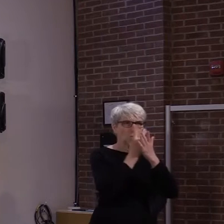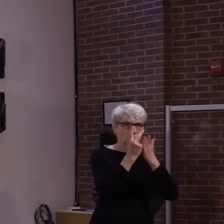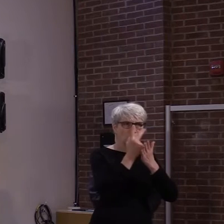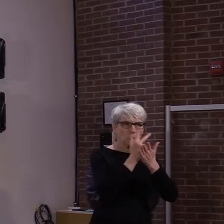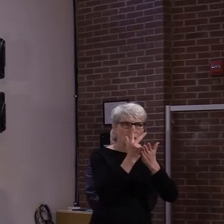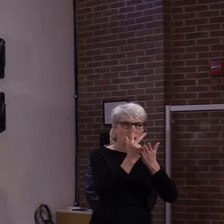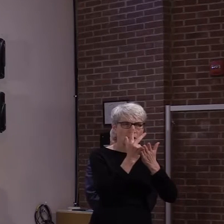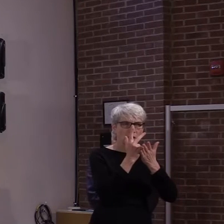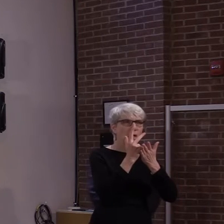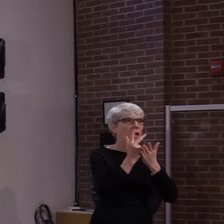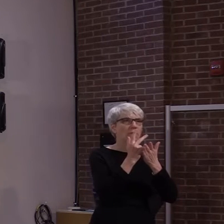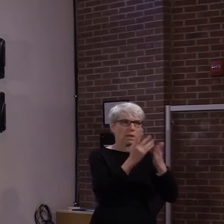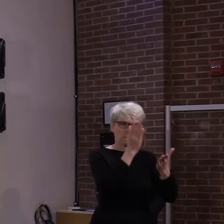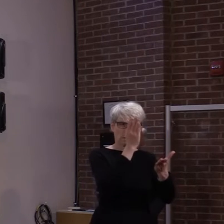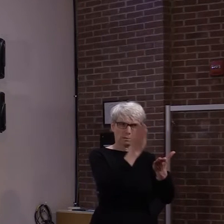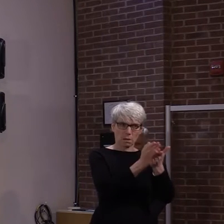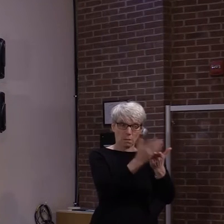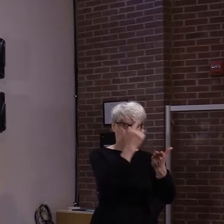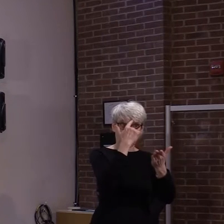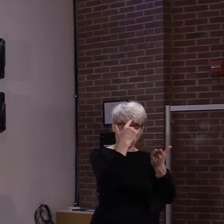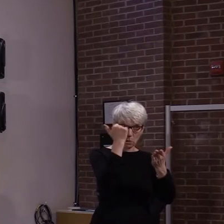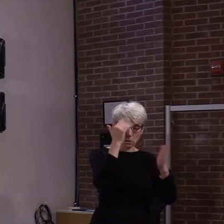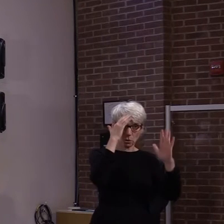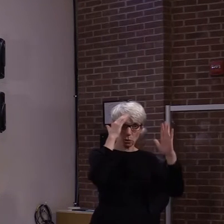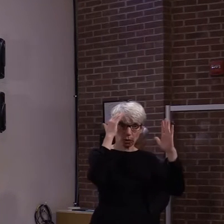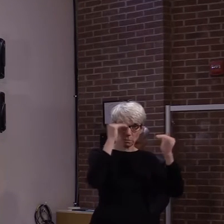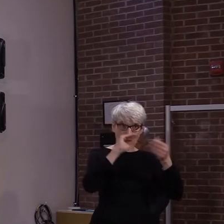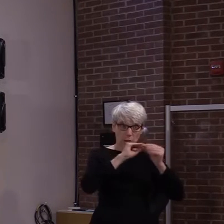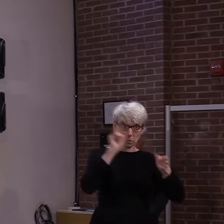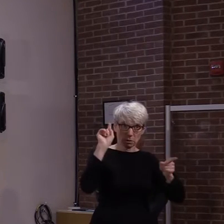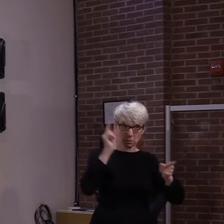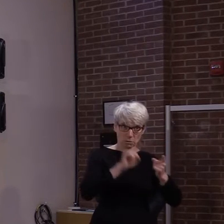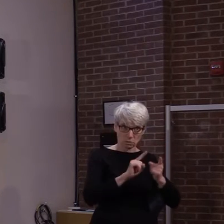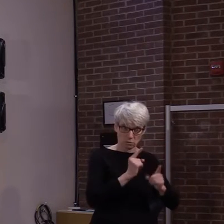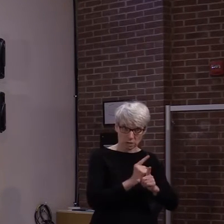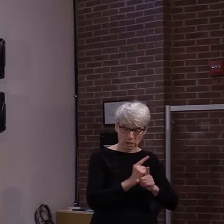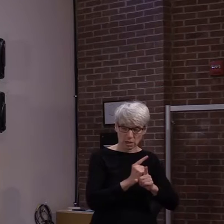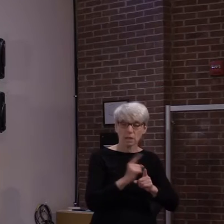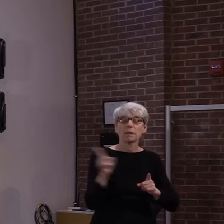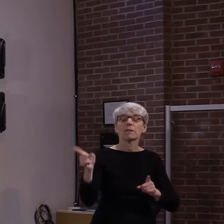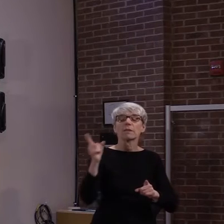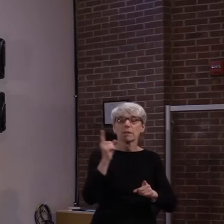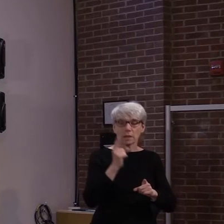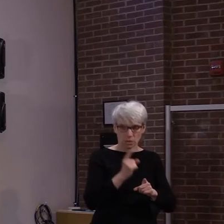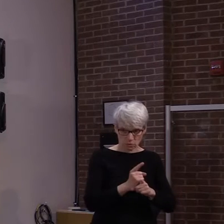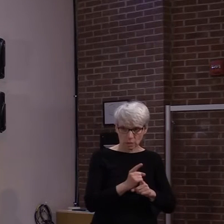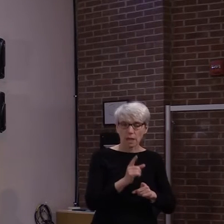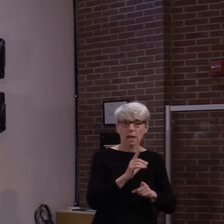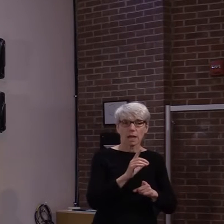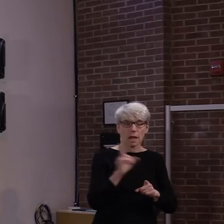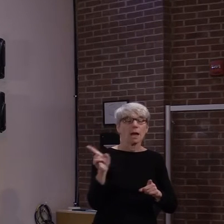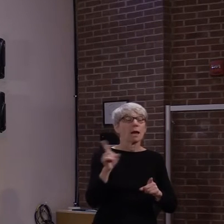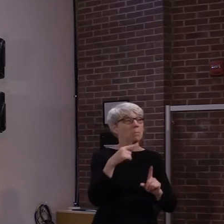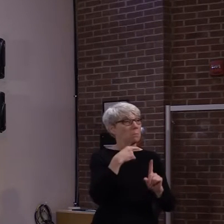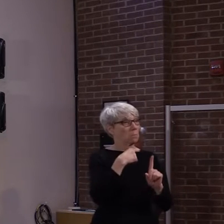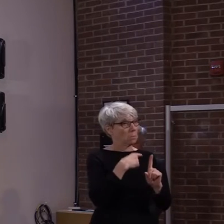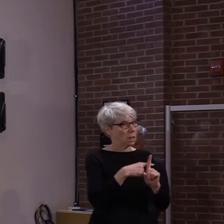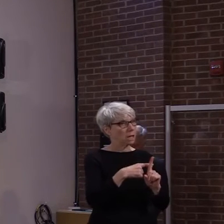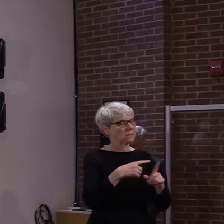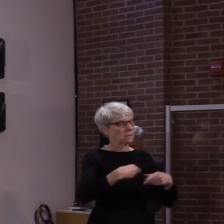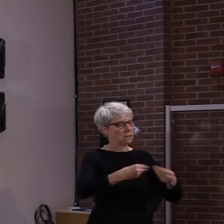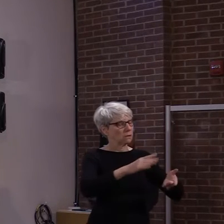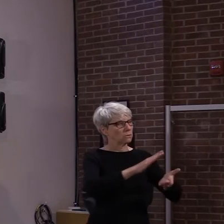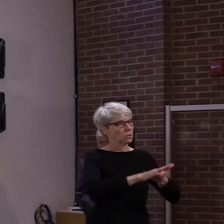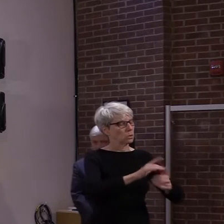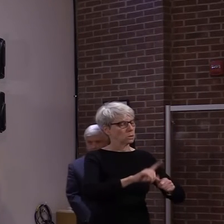that right? That's correct. And we want and them to be, as well, I just want them to have the time